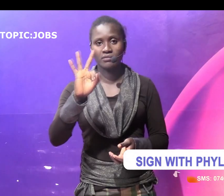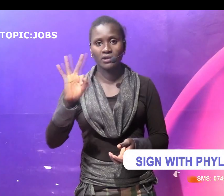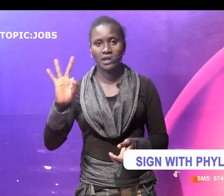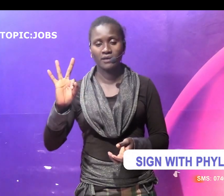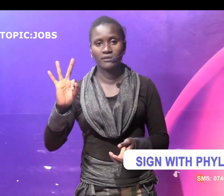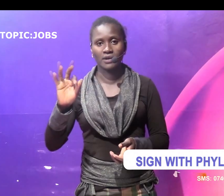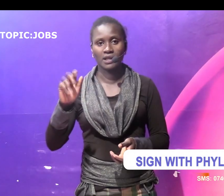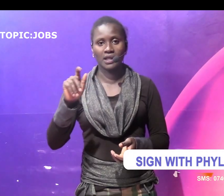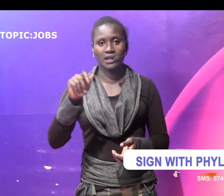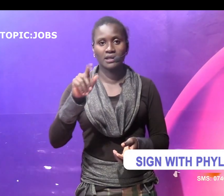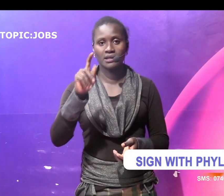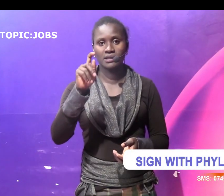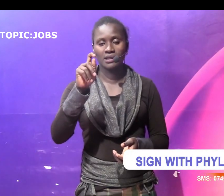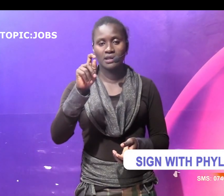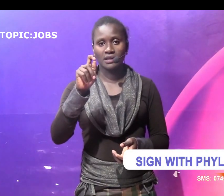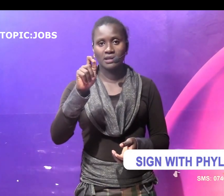S-T-A-F-F, like this.